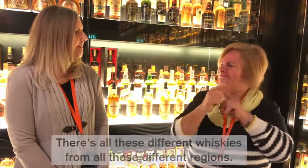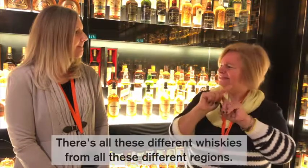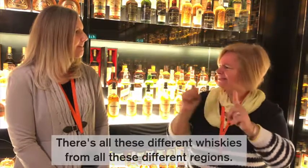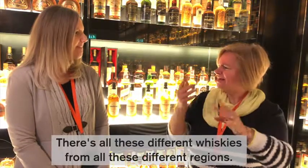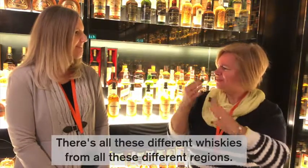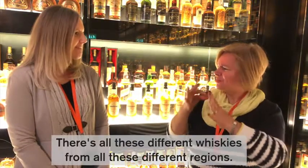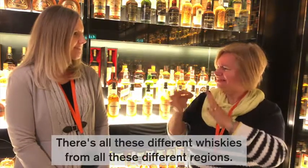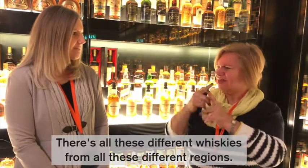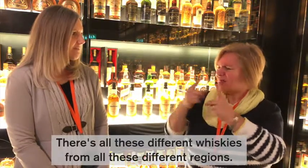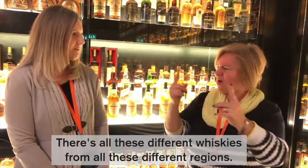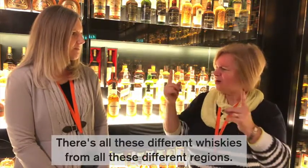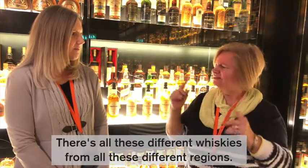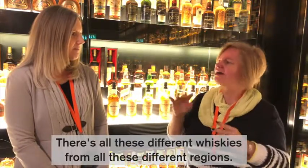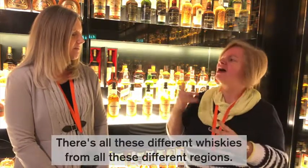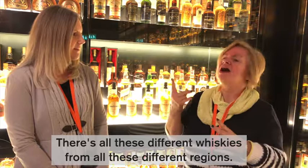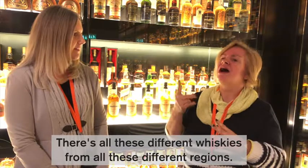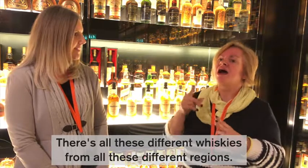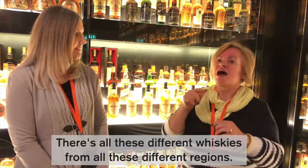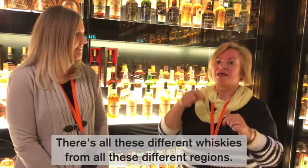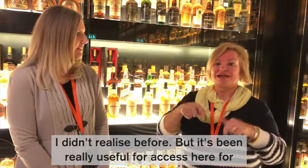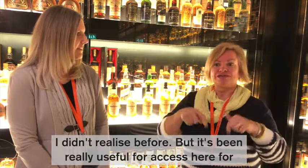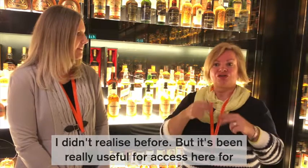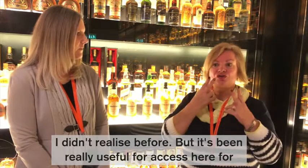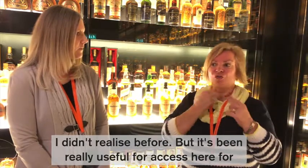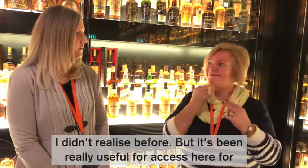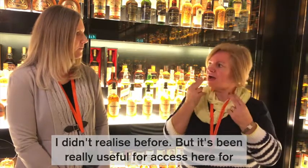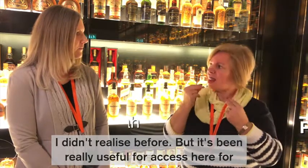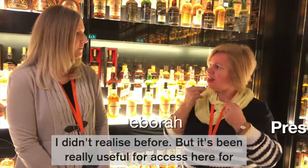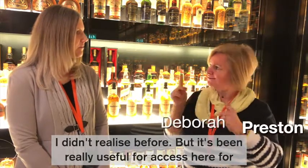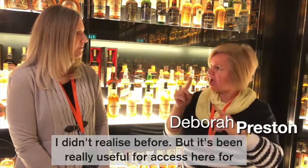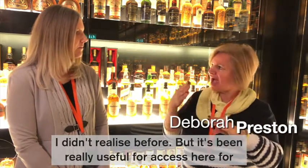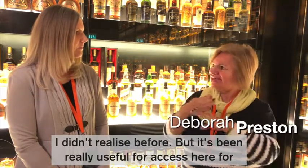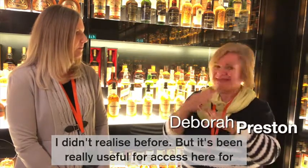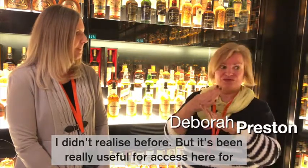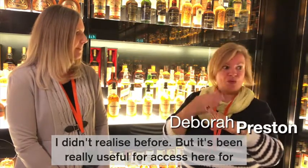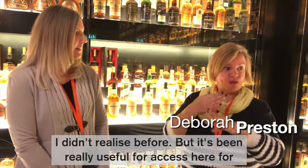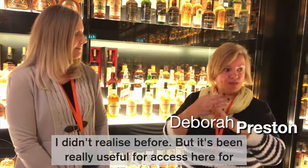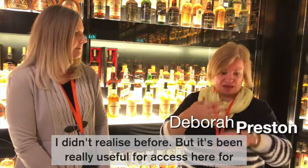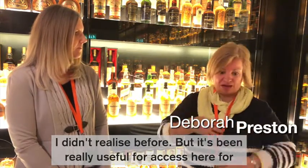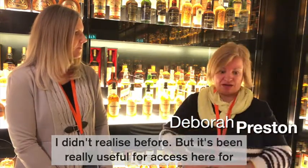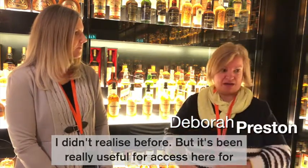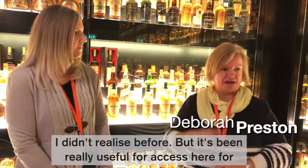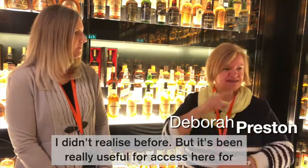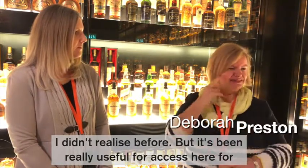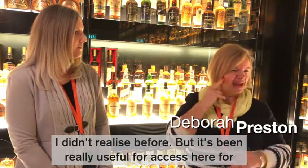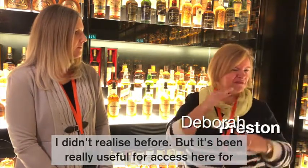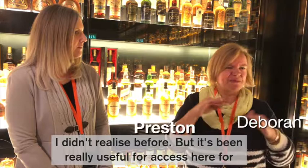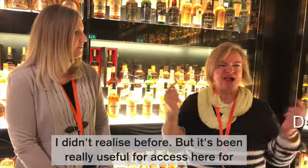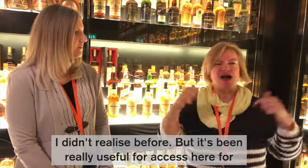There's all these different whiskies from all these different regions, I didn't realise before, but it's been really useful for access here, for